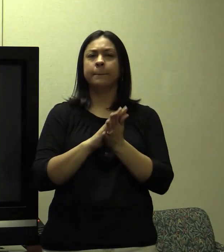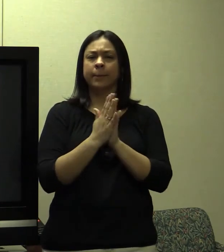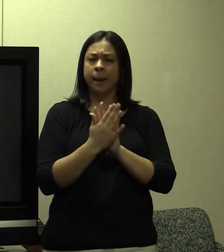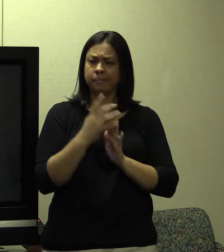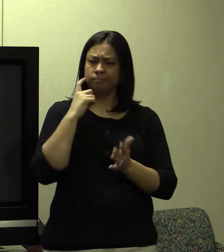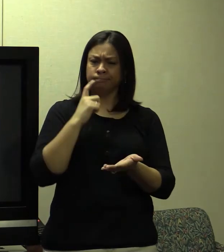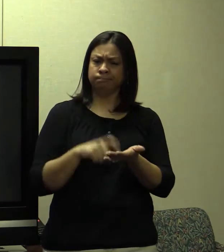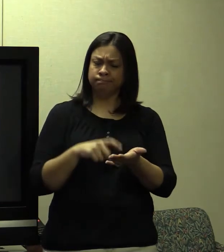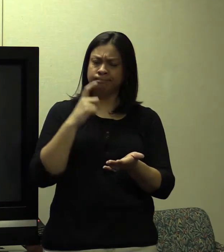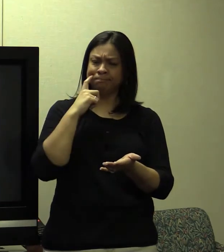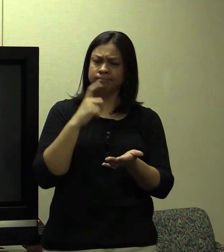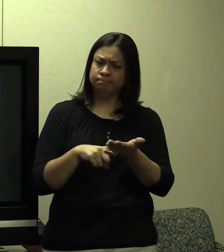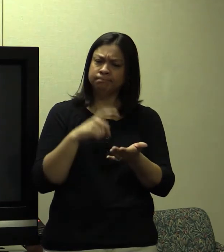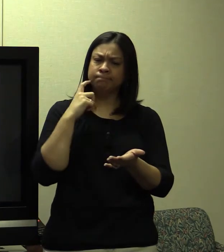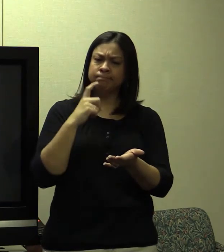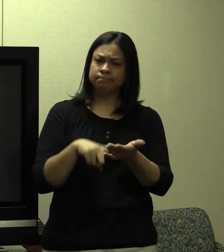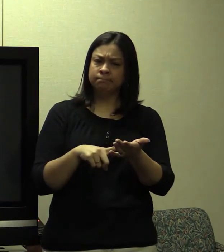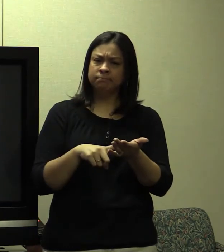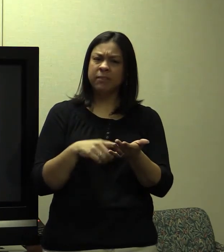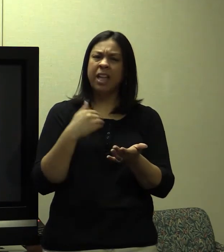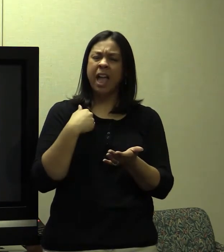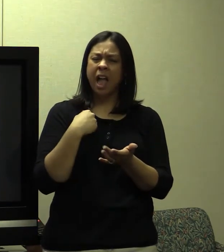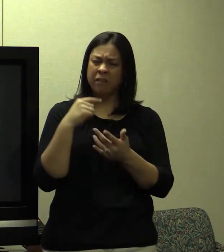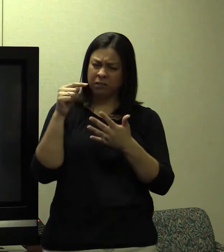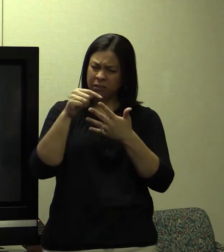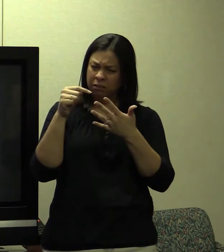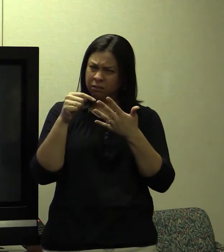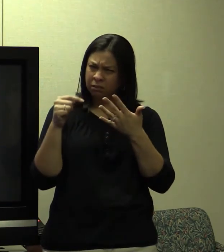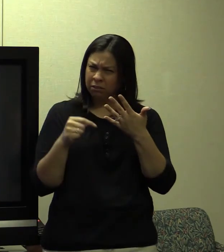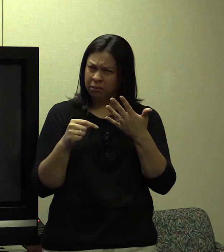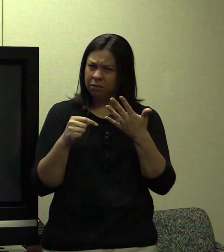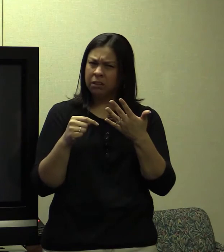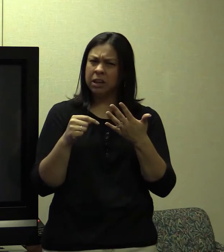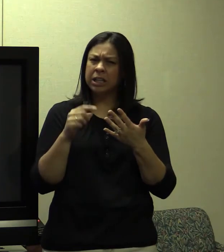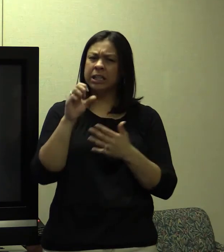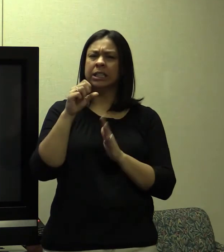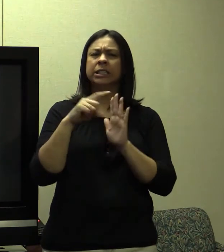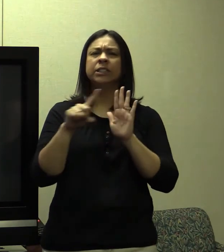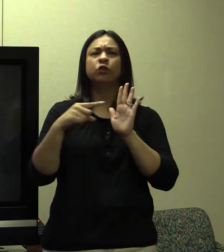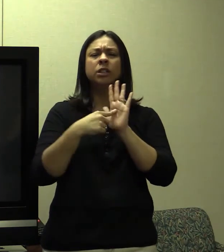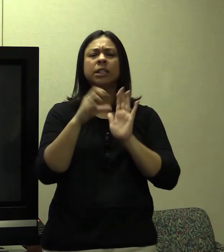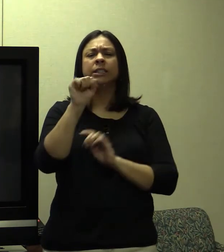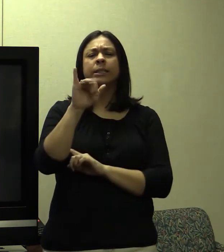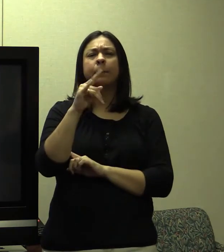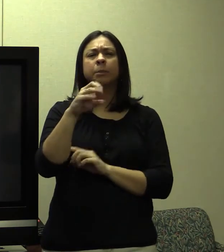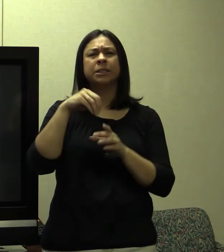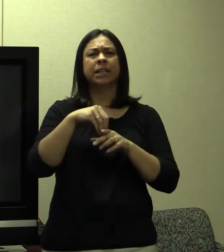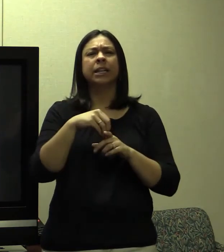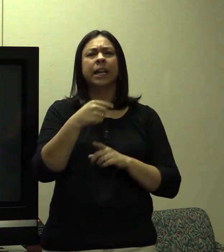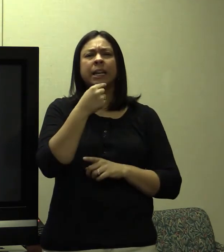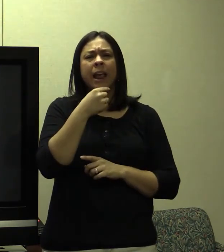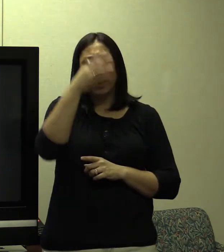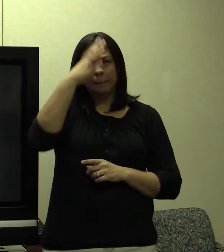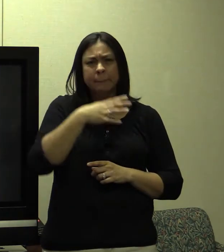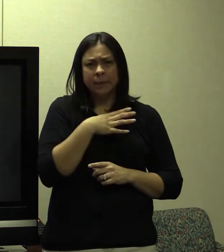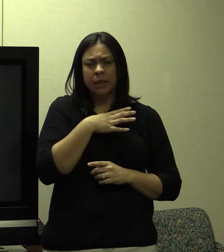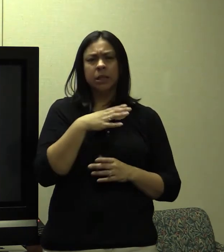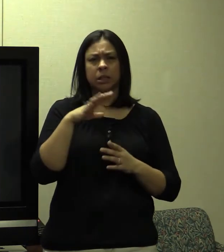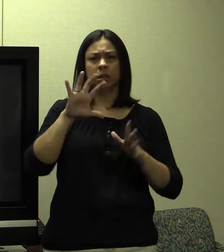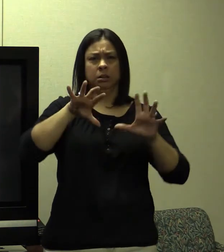see specific symptoms in gay population at that time, gay male population. And 1 in 5 are